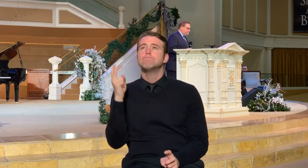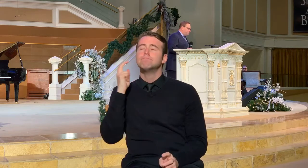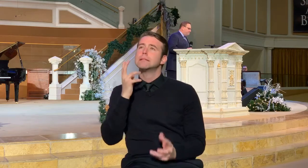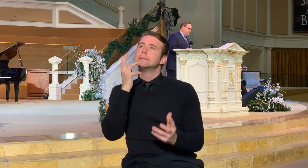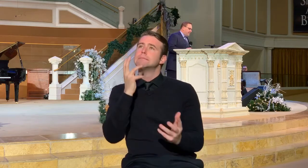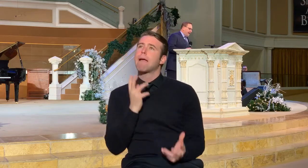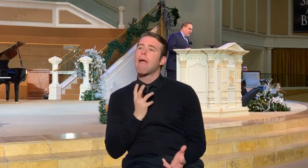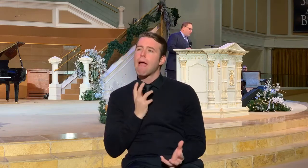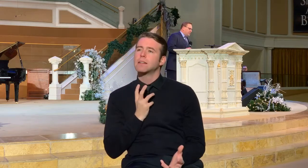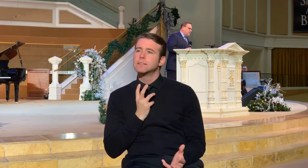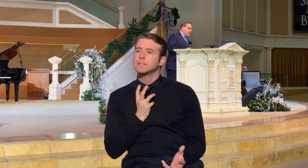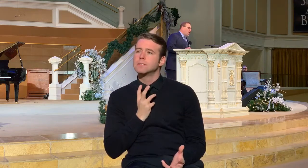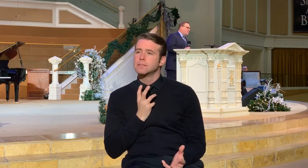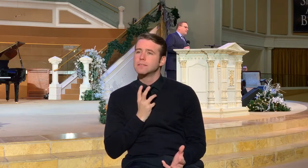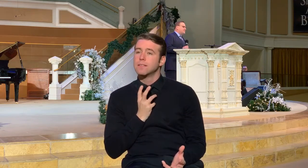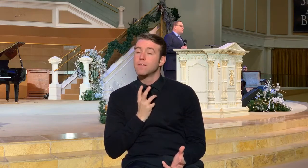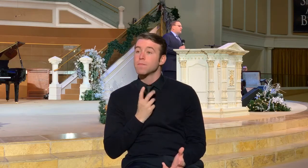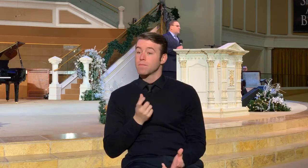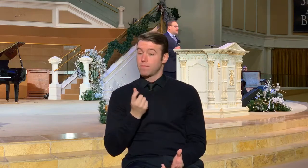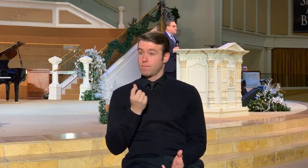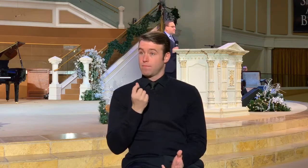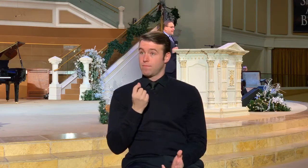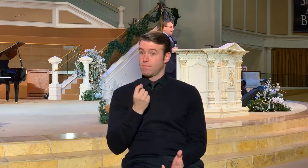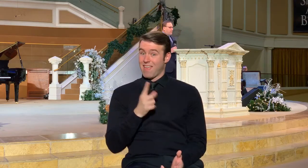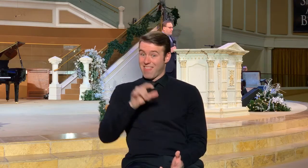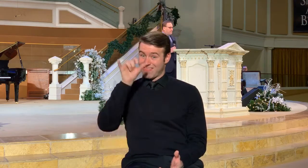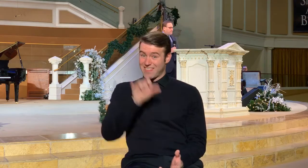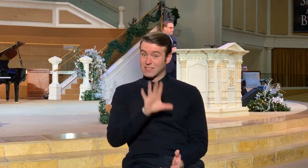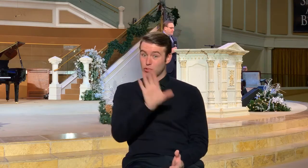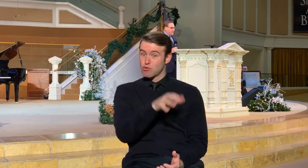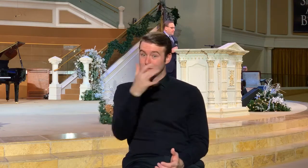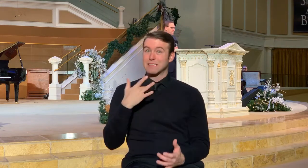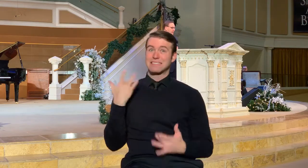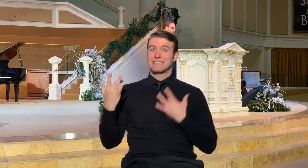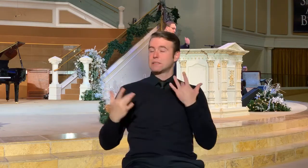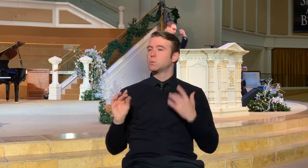moment. I wouldn't call this a Christmas carol.